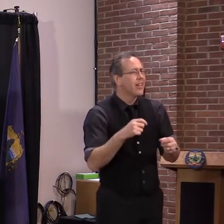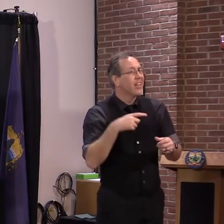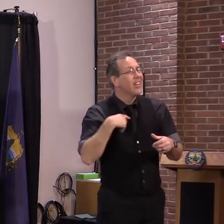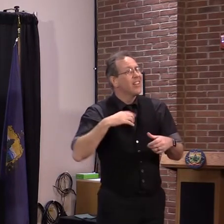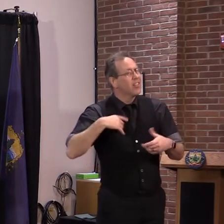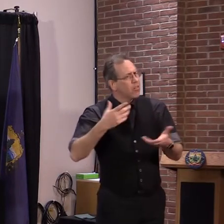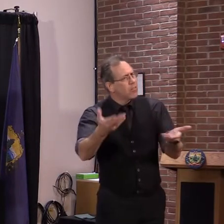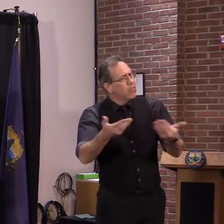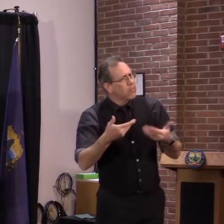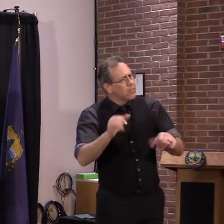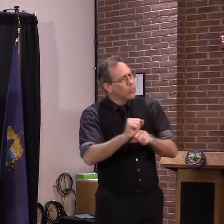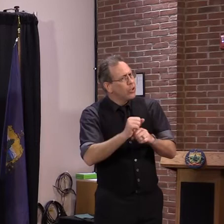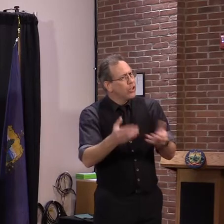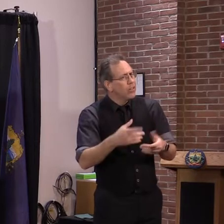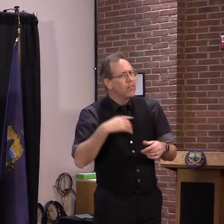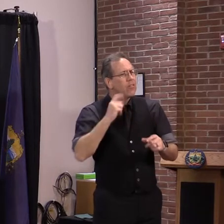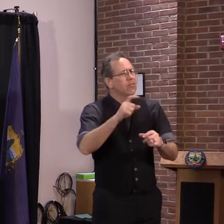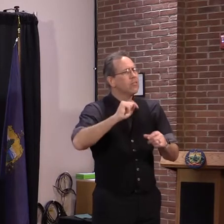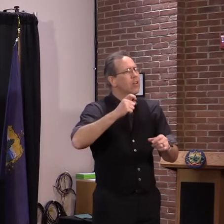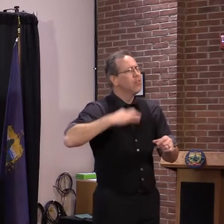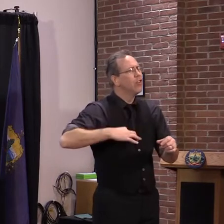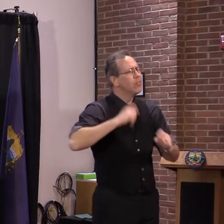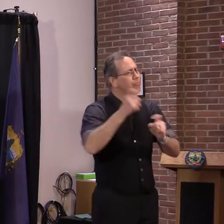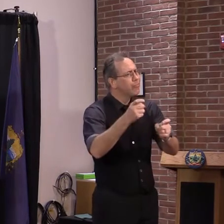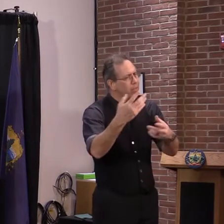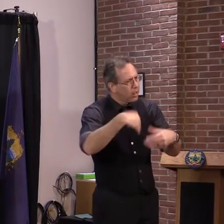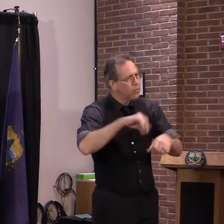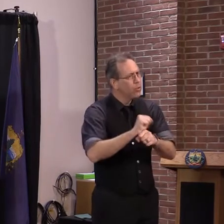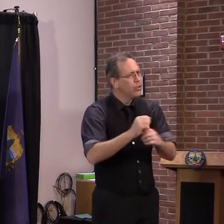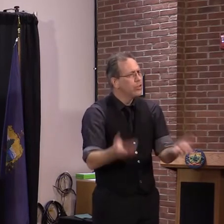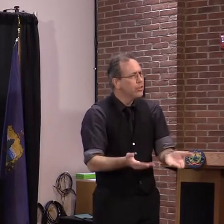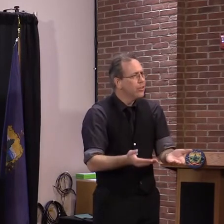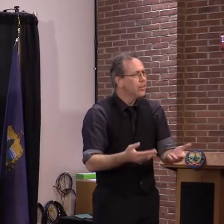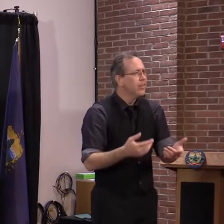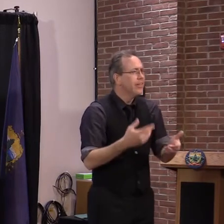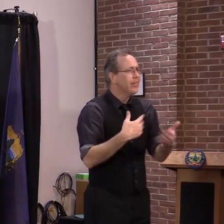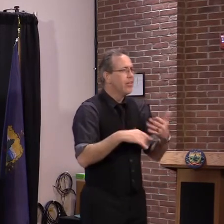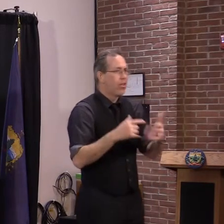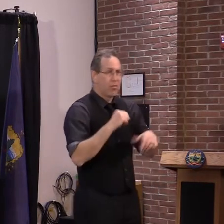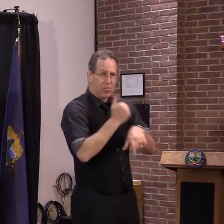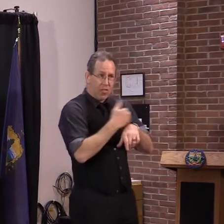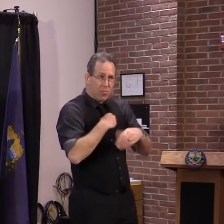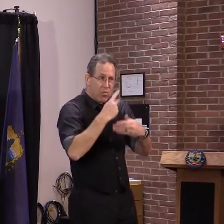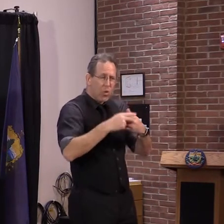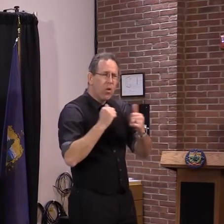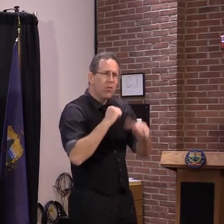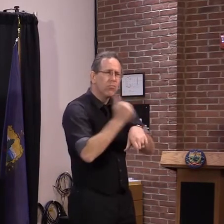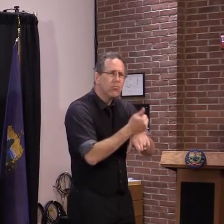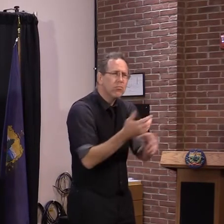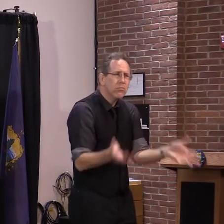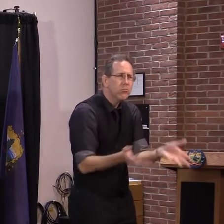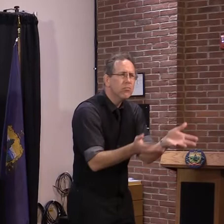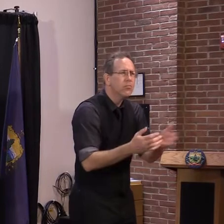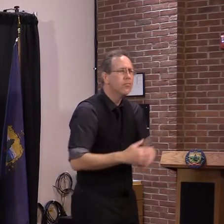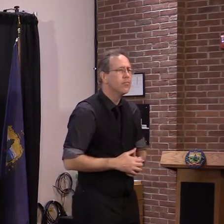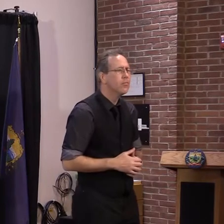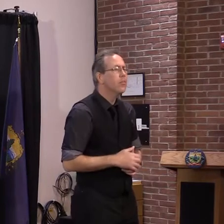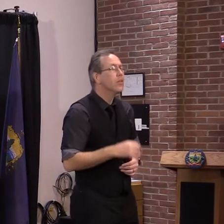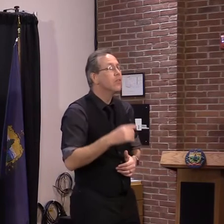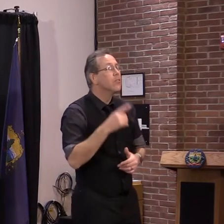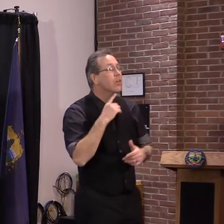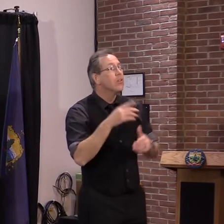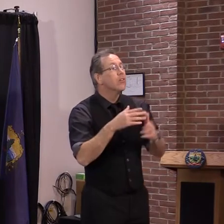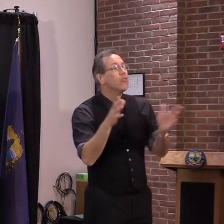in helping out in some of the programs that we have. But we're also seeing a lot of general fund growth, as you know. And